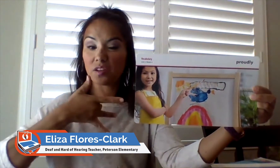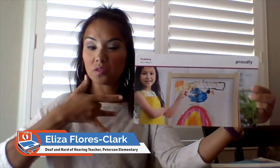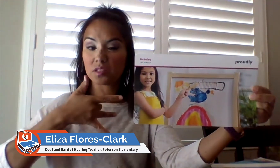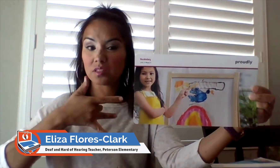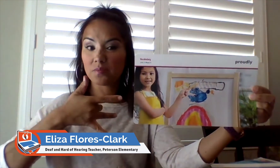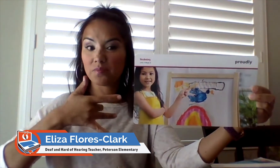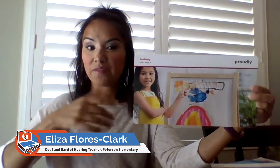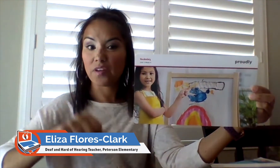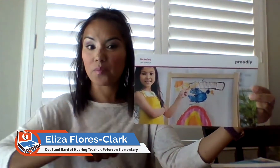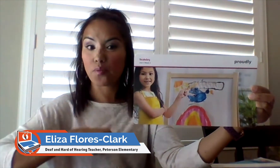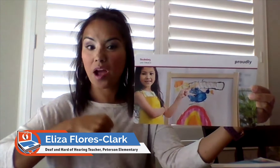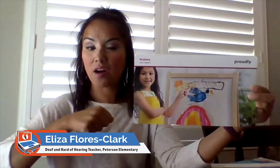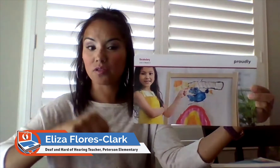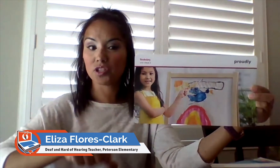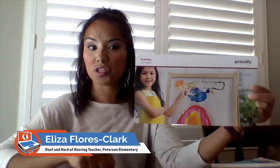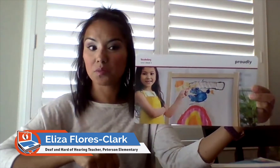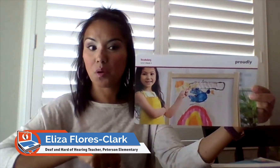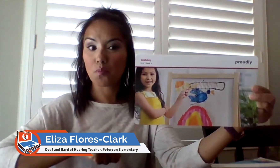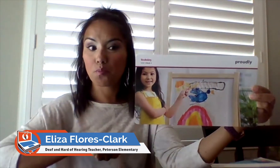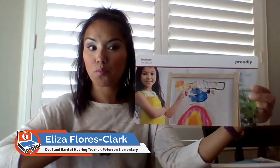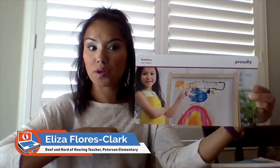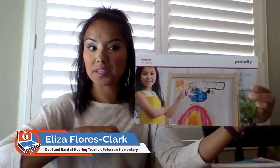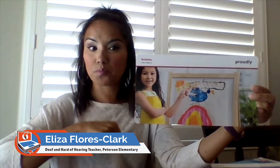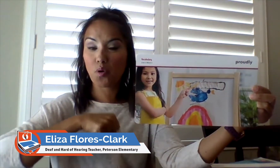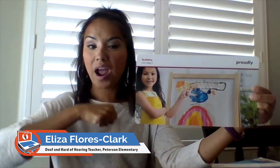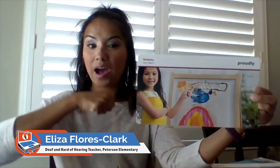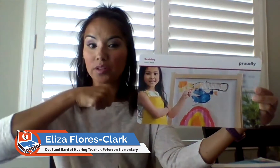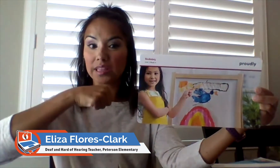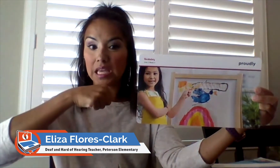feels very proud. She's proudly,